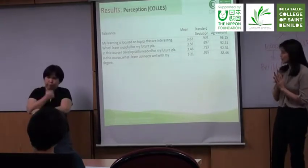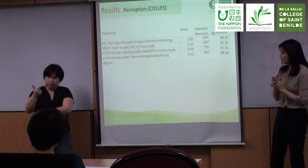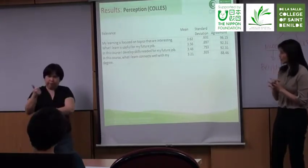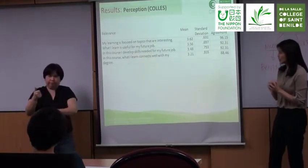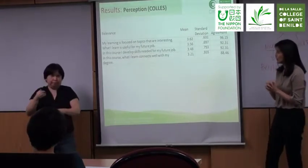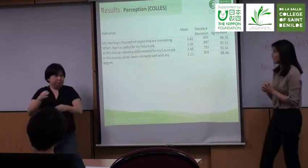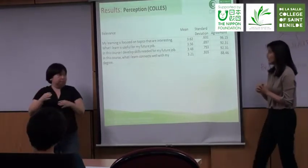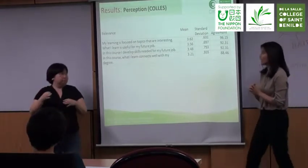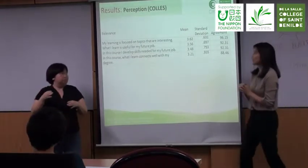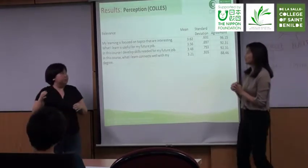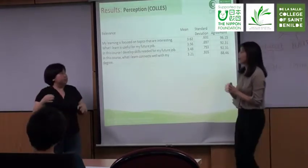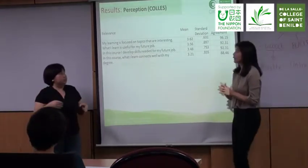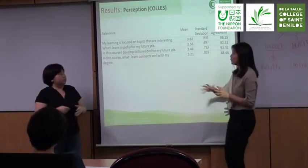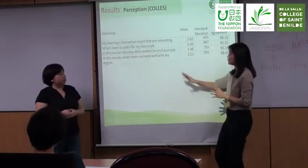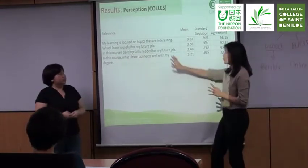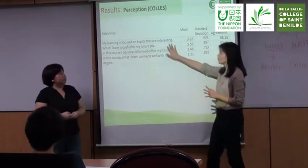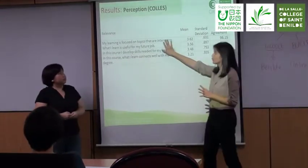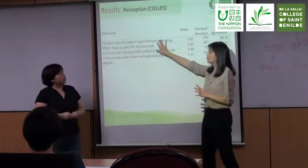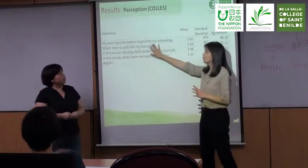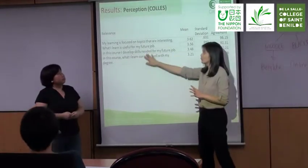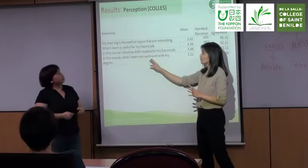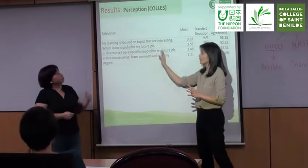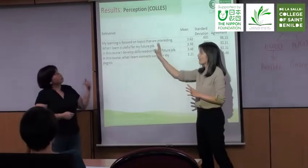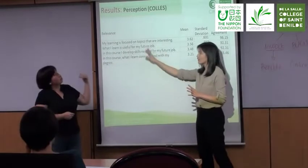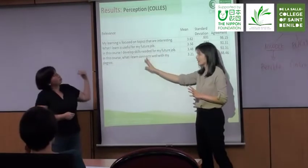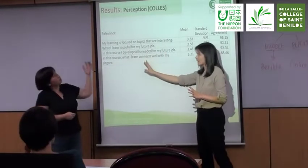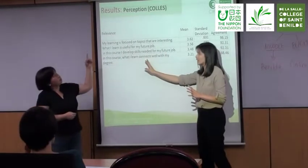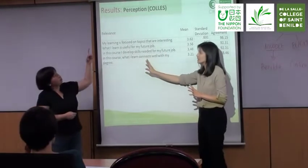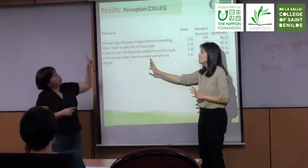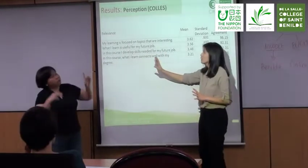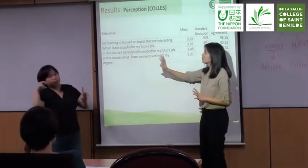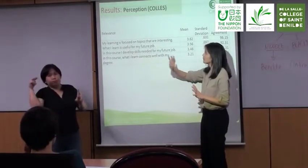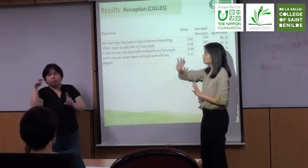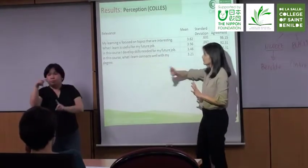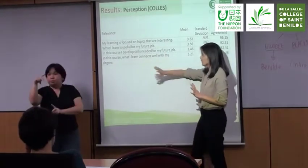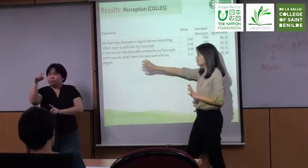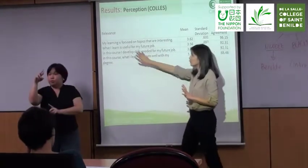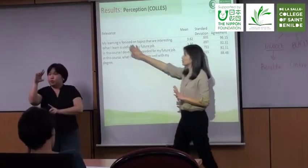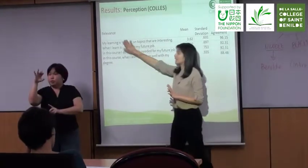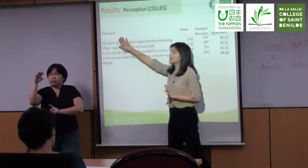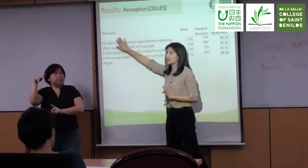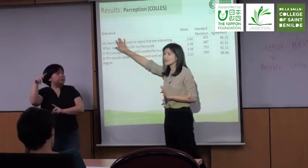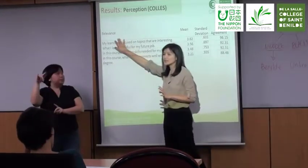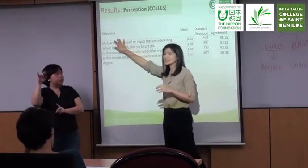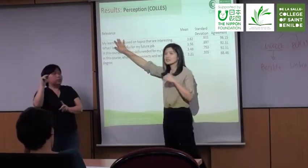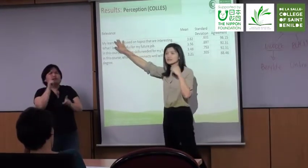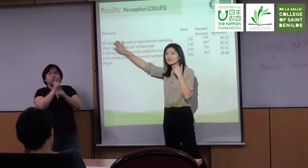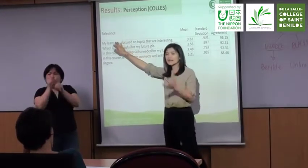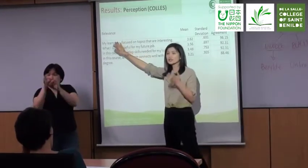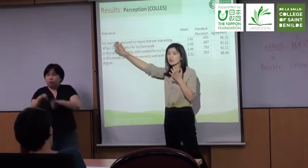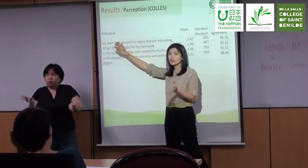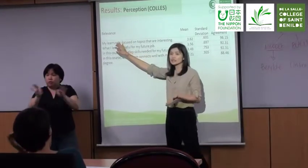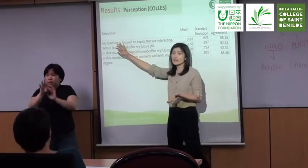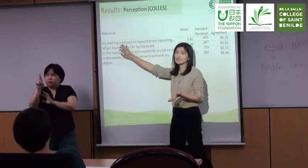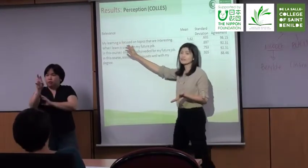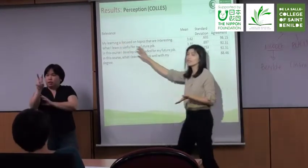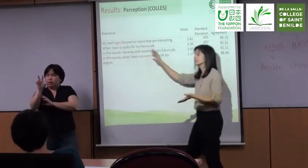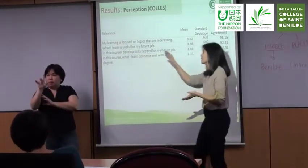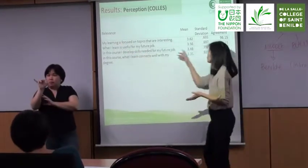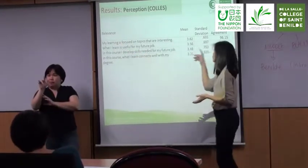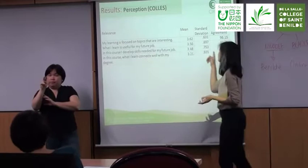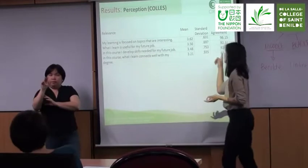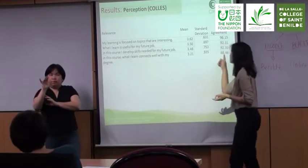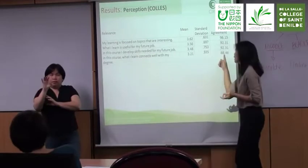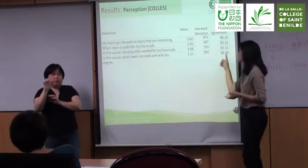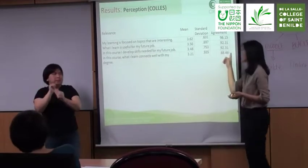for the perception, I won't go through everything, but the perception of relevance, they just find the course